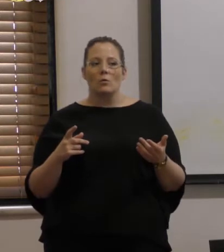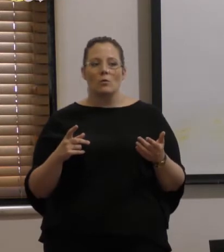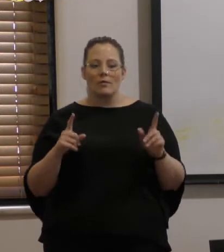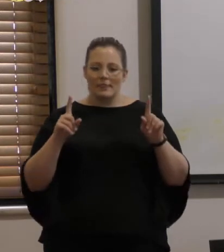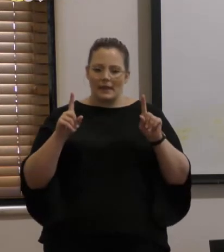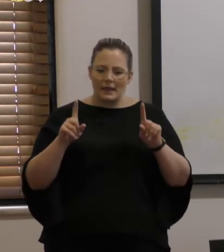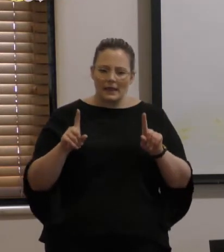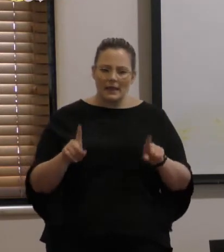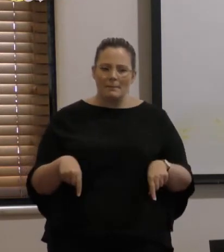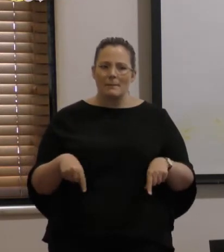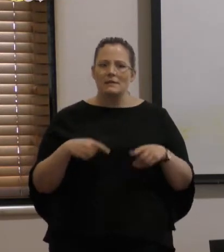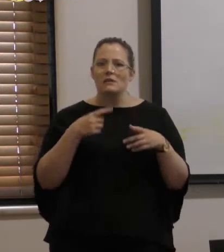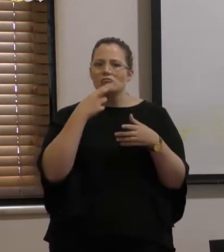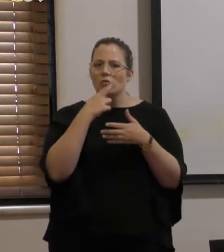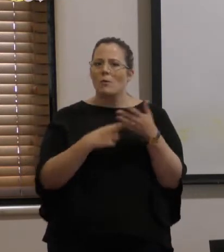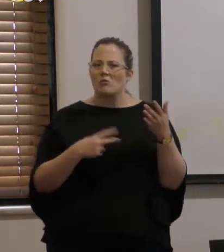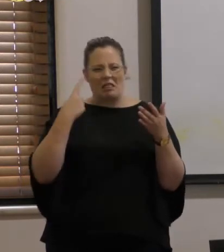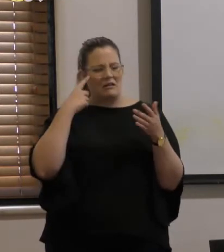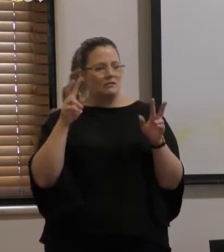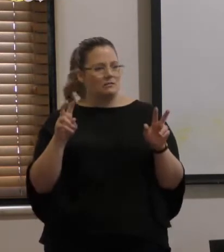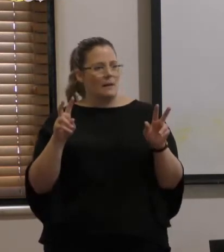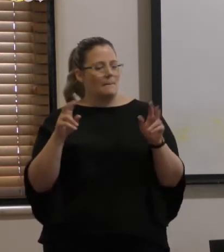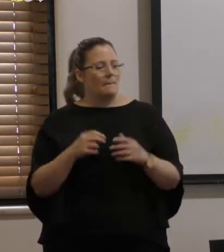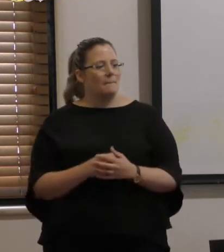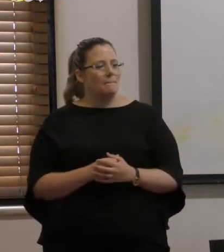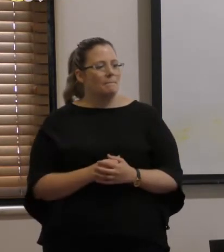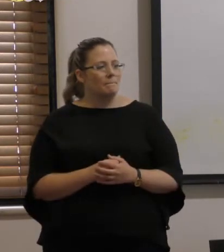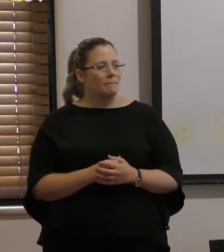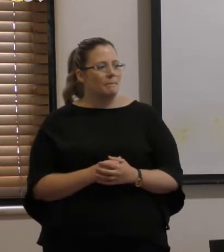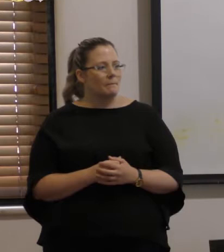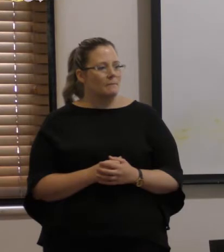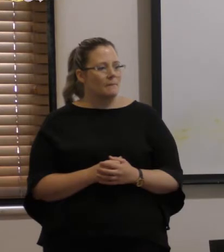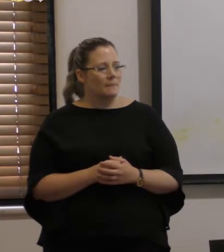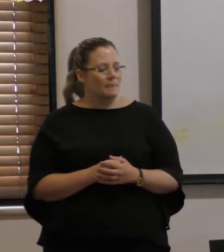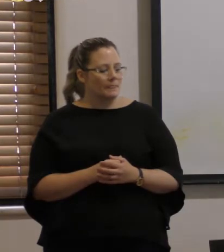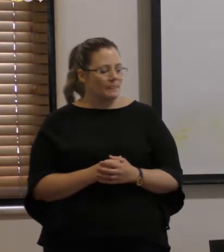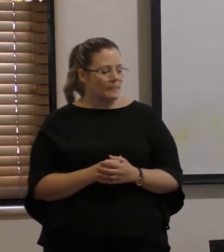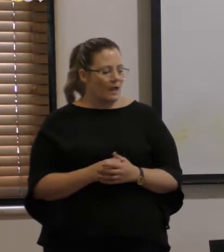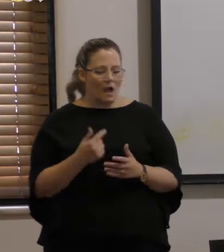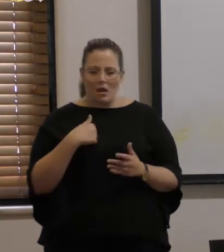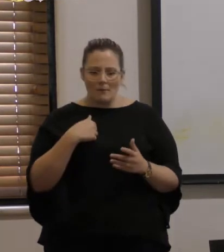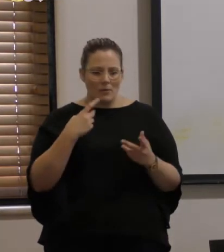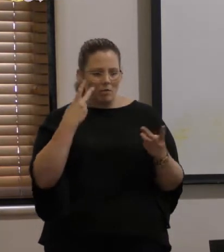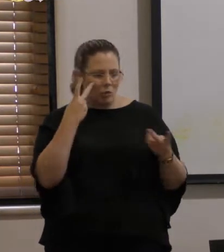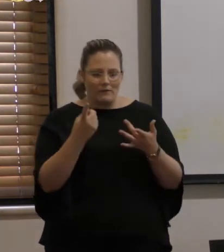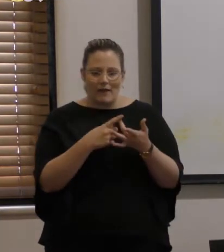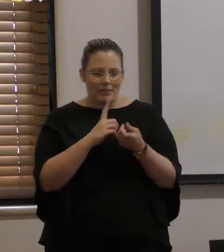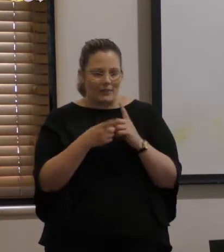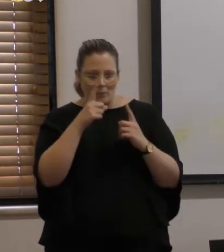implementation reports, I think they're called, and I often feel like we're looking around for stuff that we can kind of paste in, you know, or we get